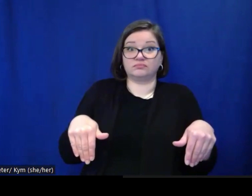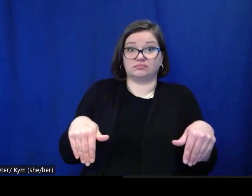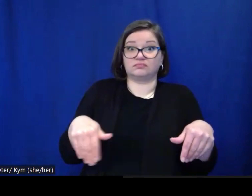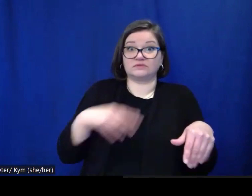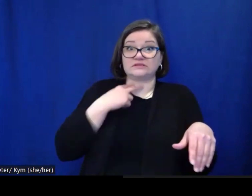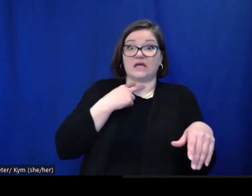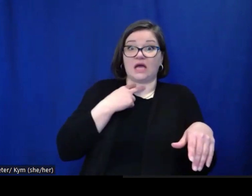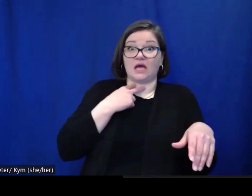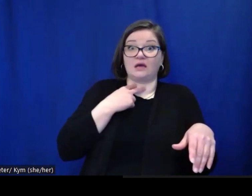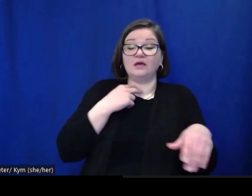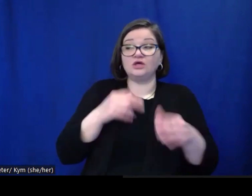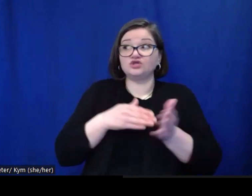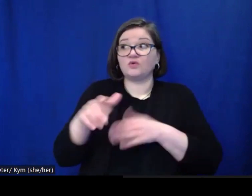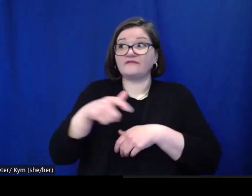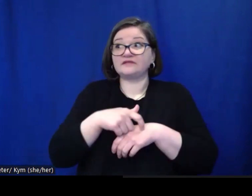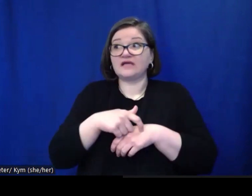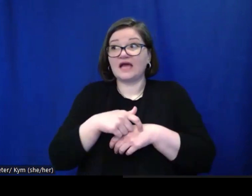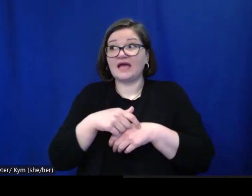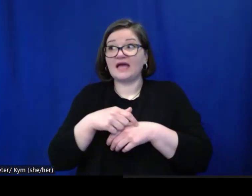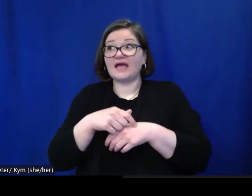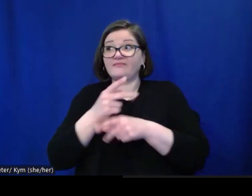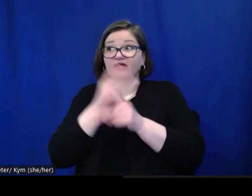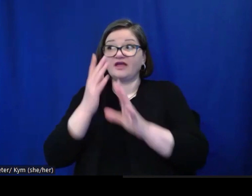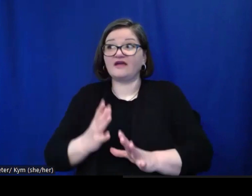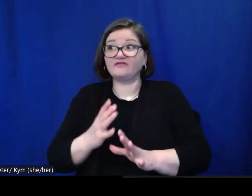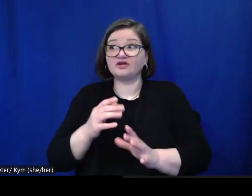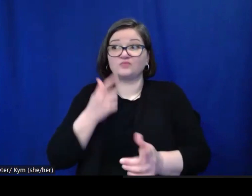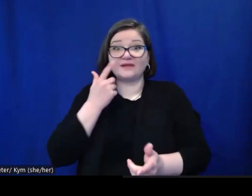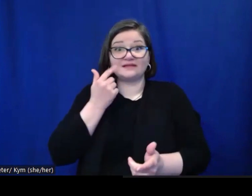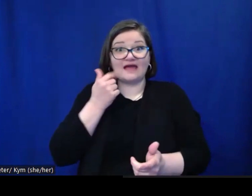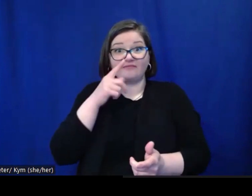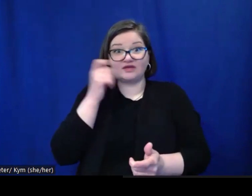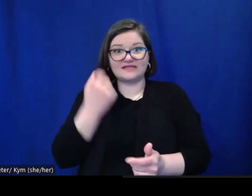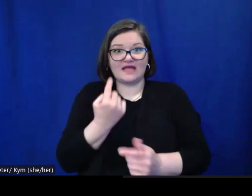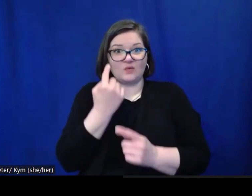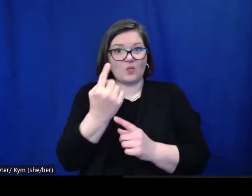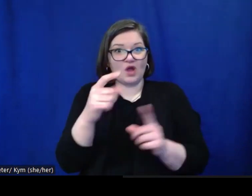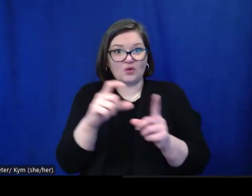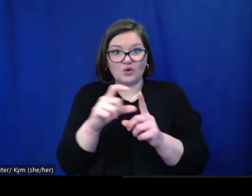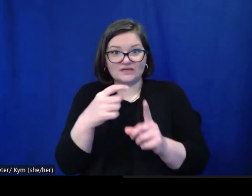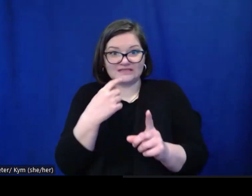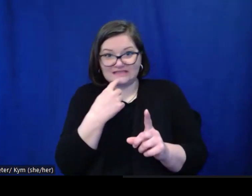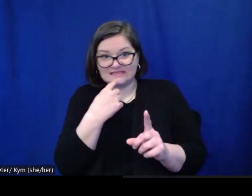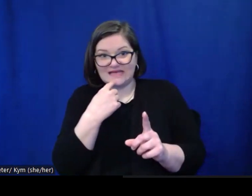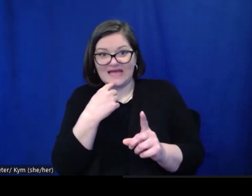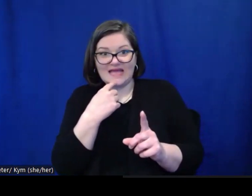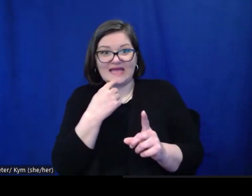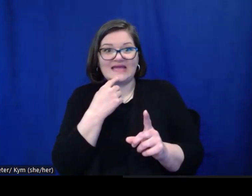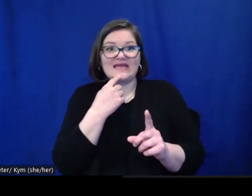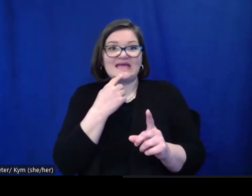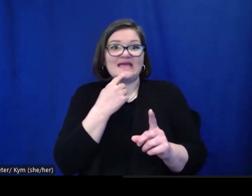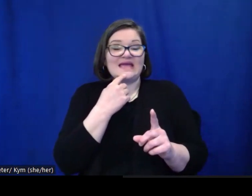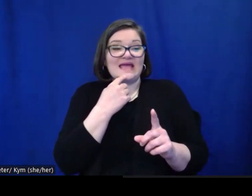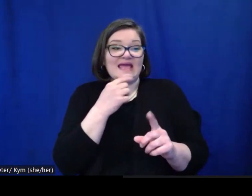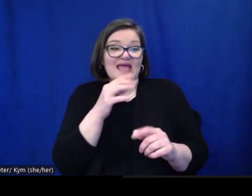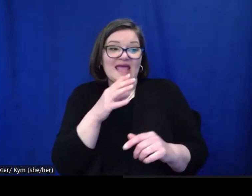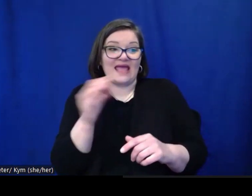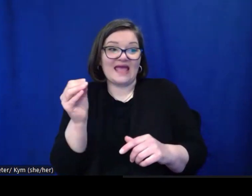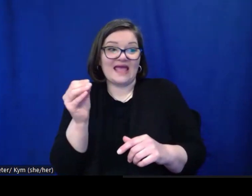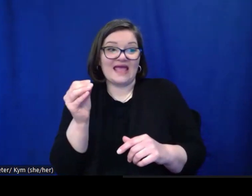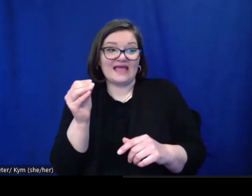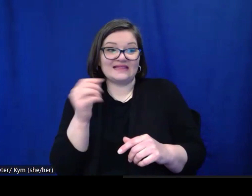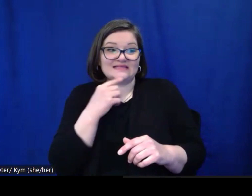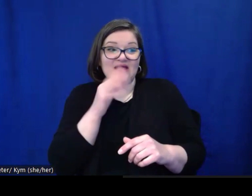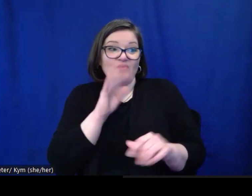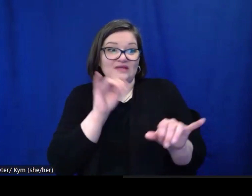providers chuckled because they thought, that's all we need to say, but it keeps little Johnny safe. He's not going to run out that door. And we'd rather say it to keep little